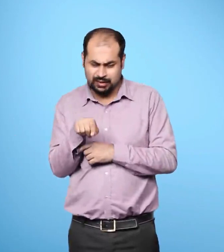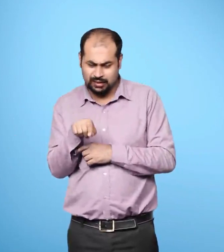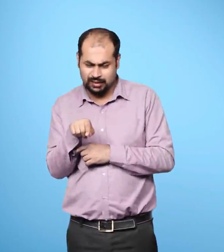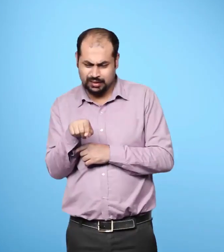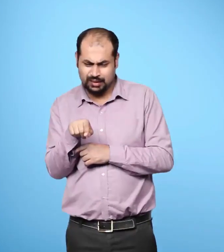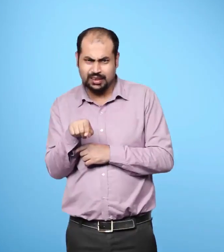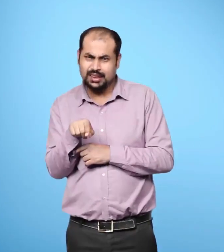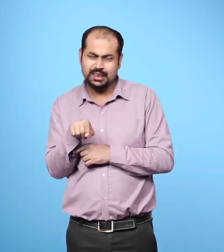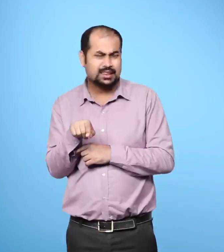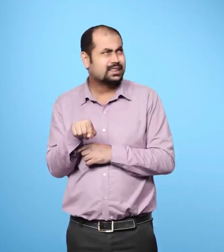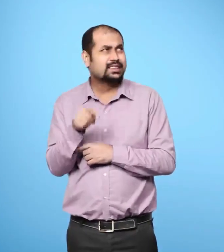He is saying,